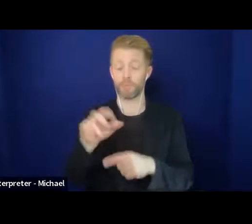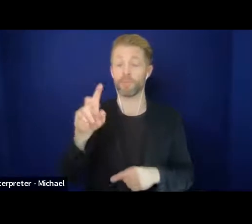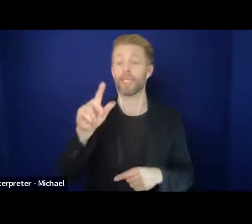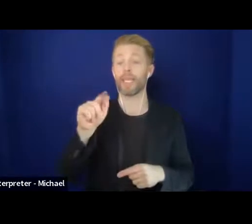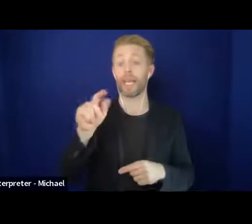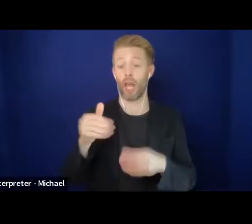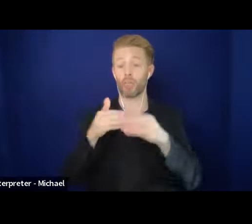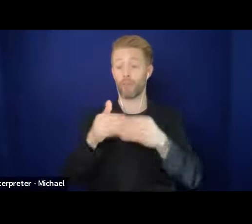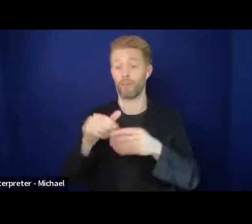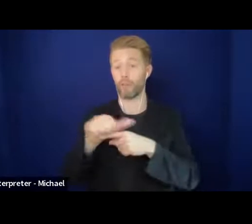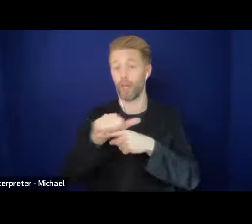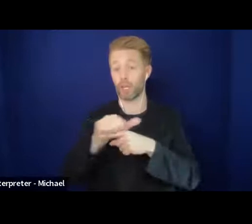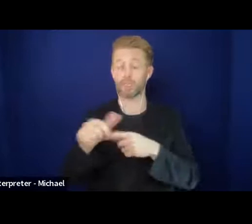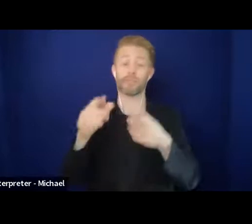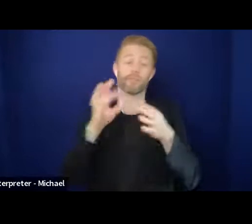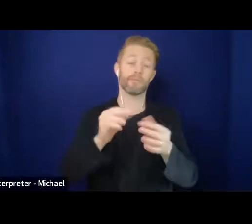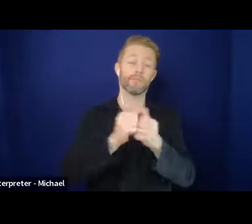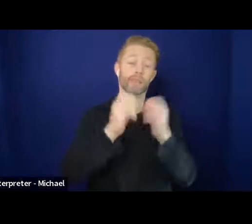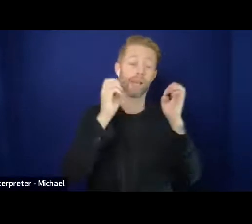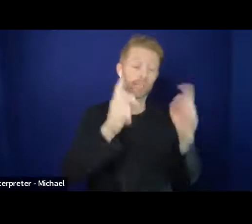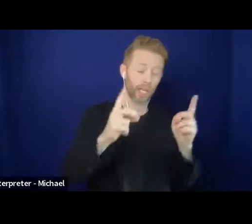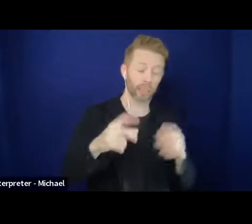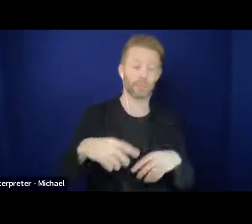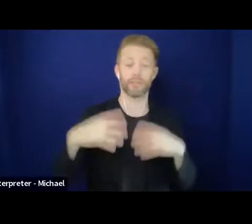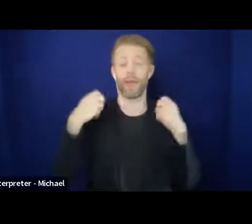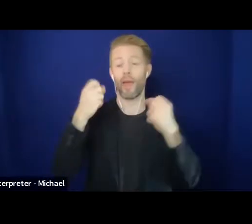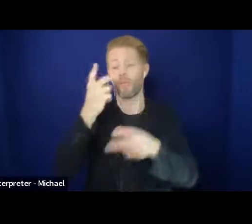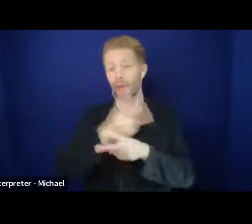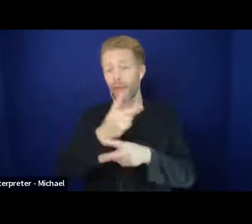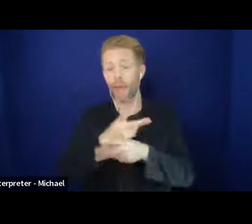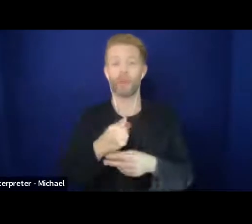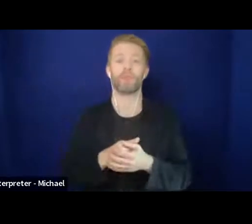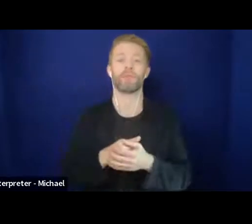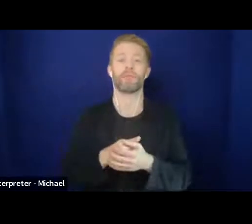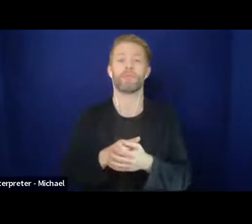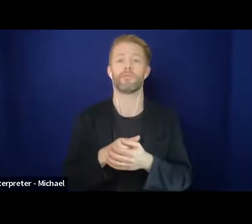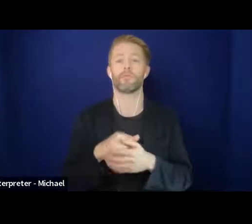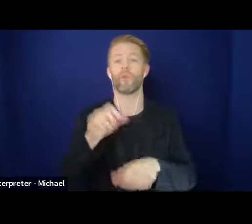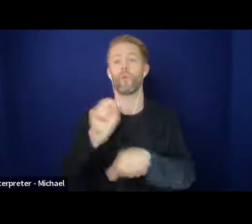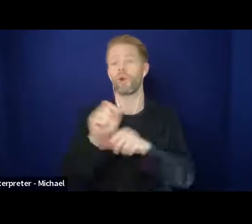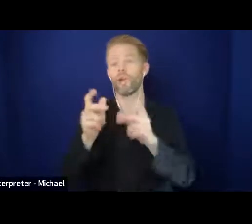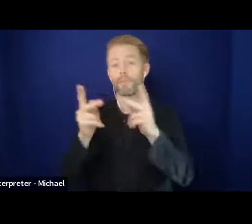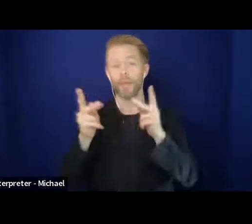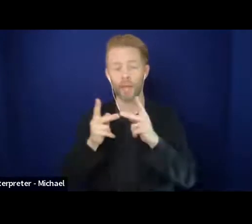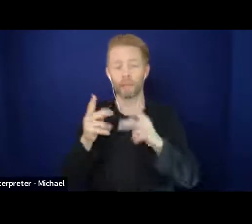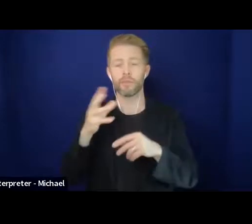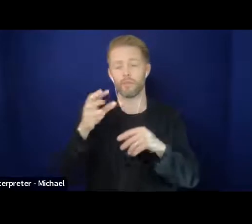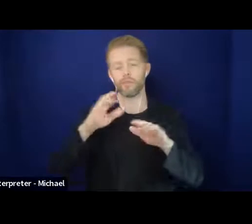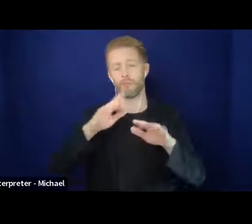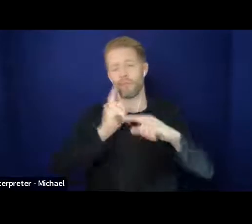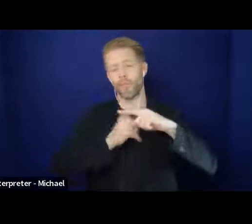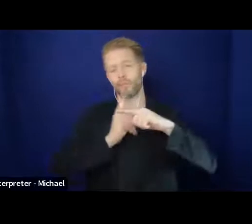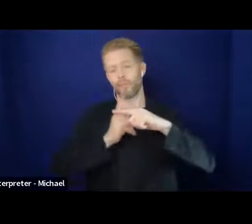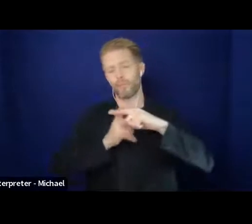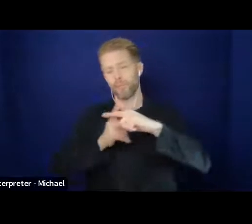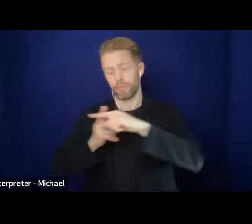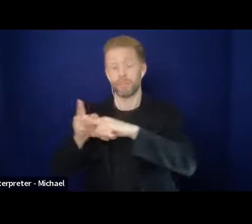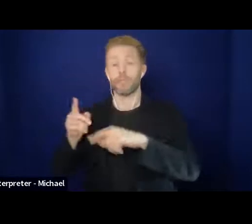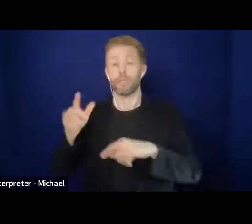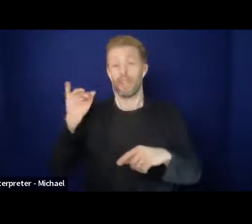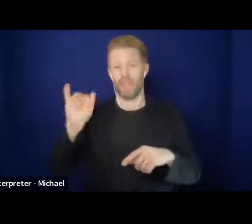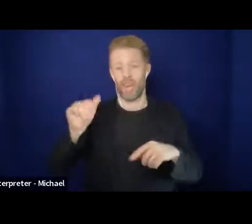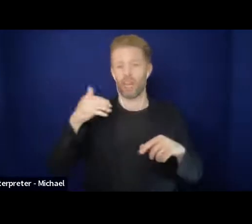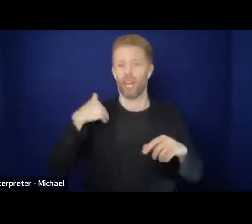areas we discussed today, whether it was education, healthcare, workplace, and so on, can have extremely